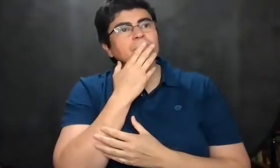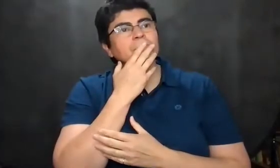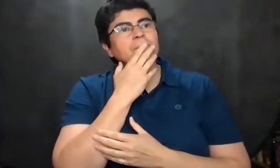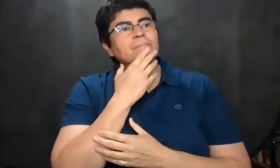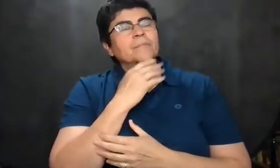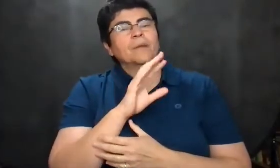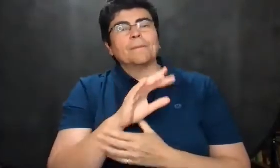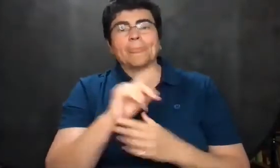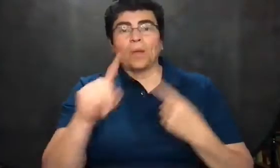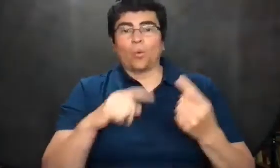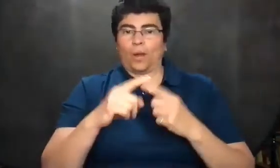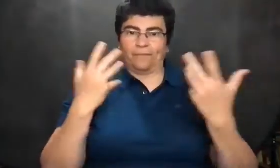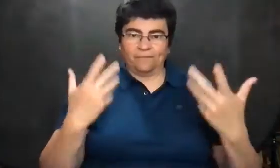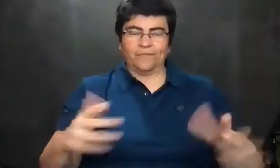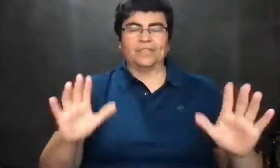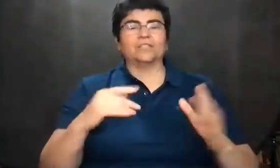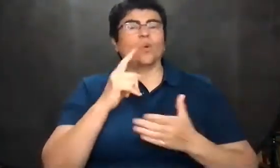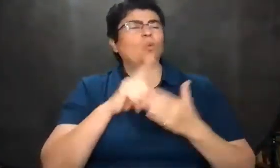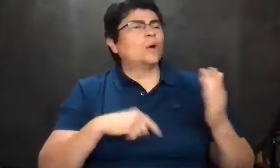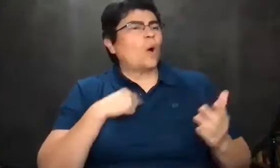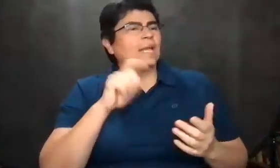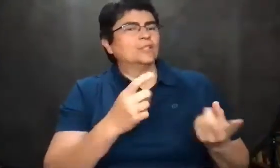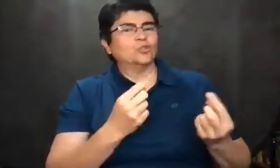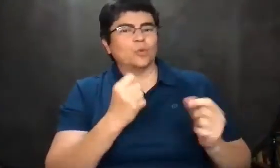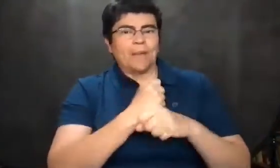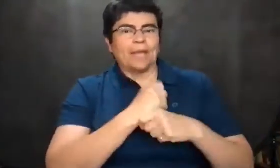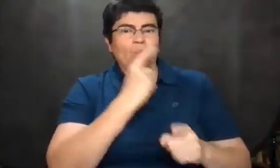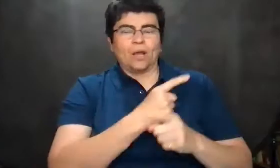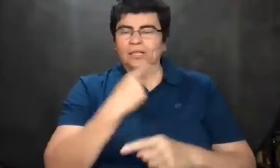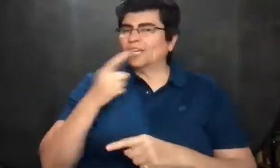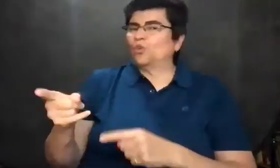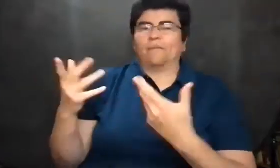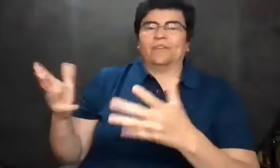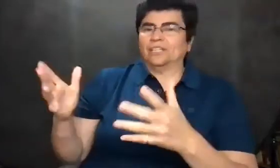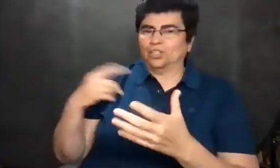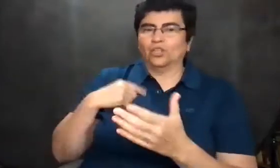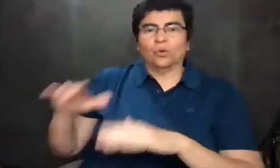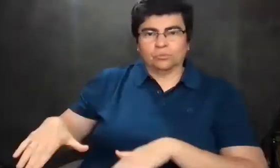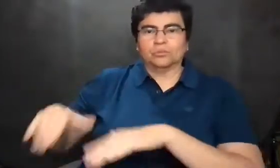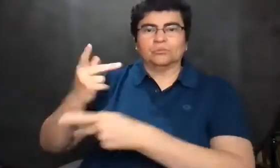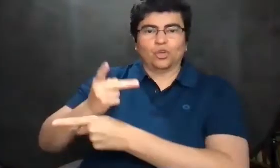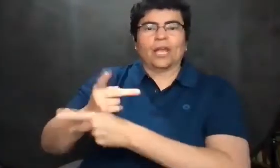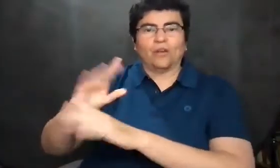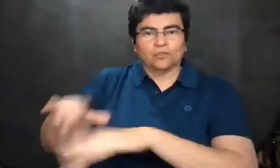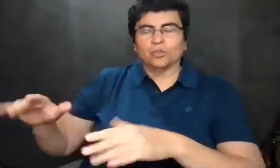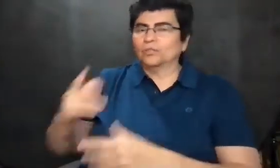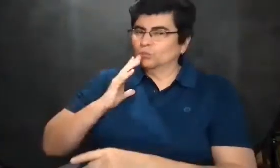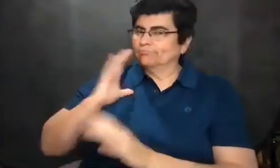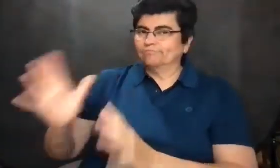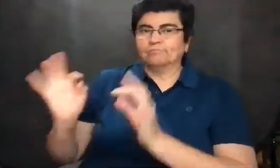when it was all over what I needed to do to make it right. And he said, "You already did that." He said, "You brought our children up and you did a fine job of it."